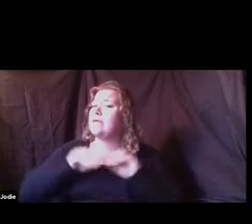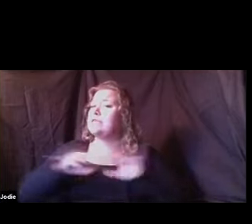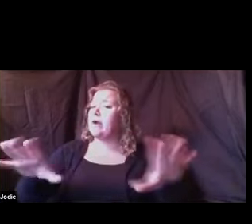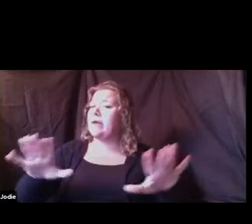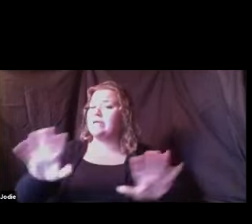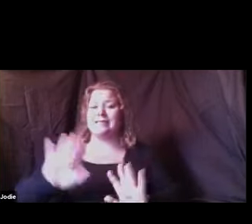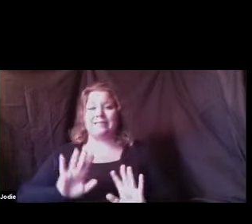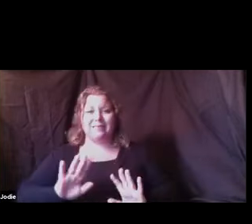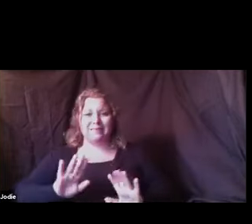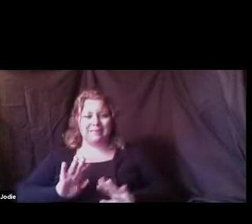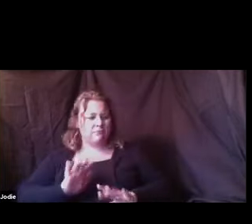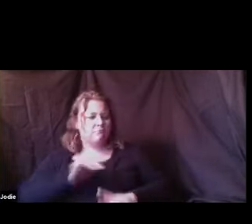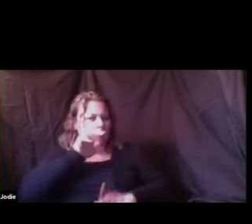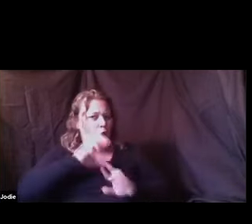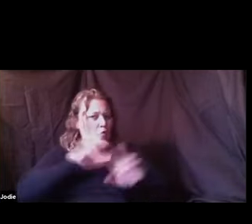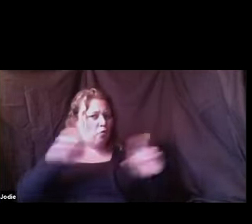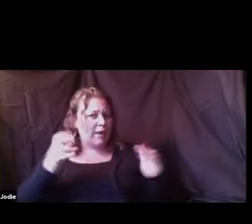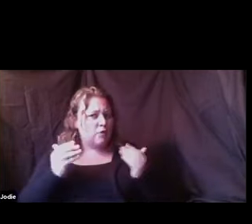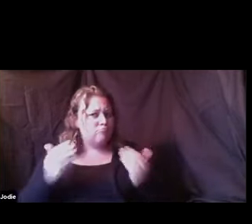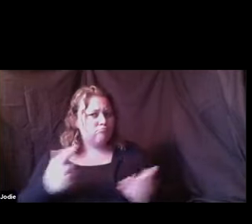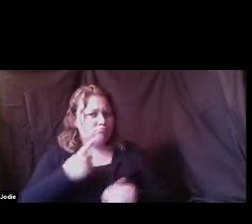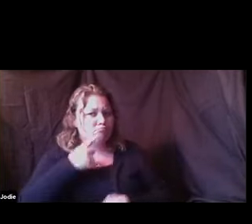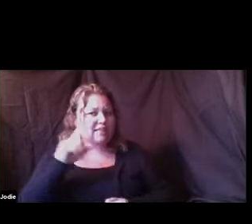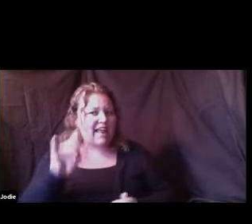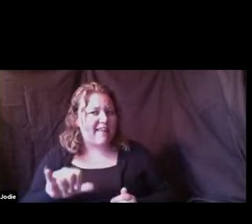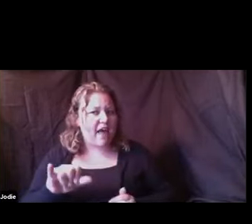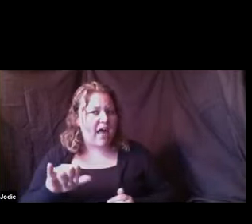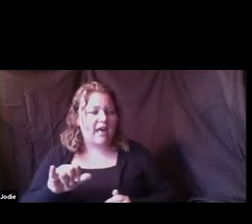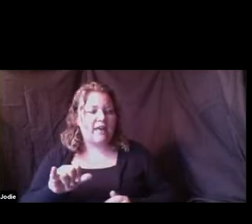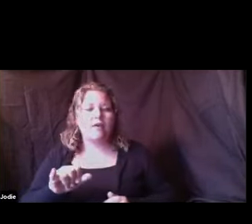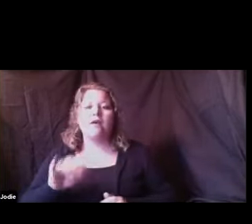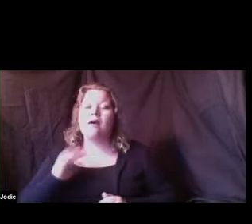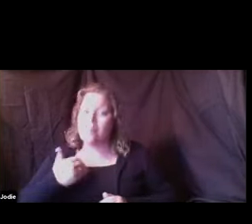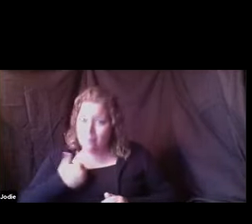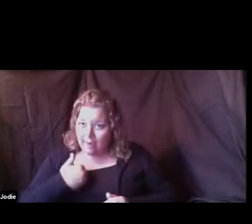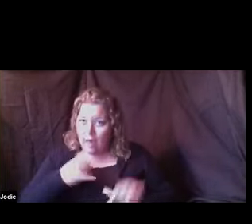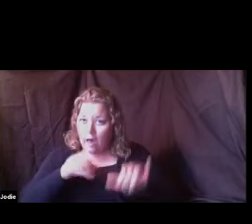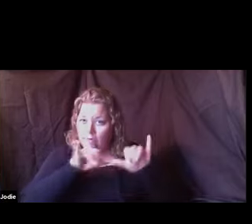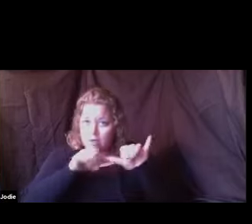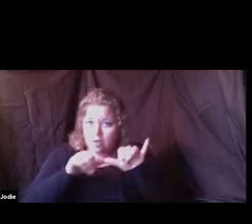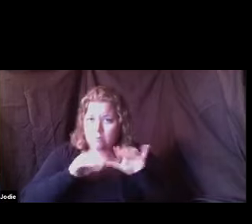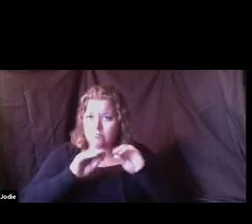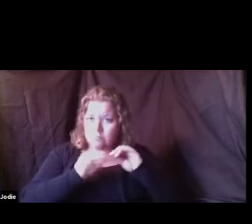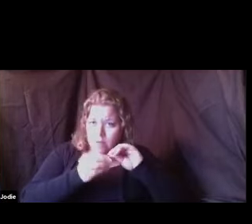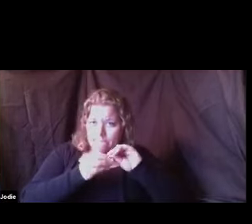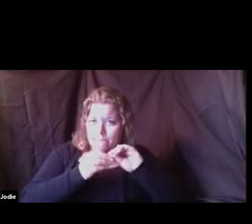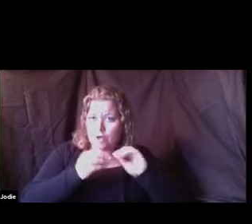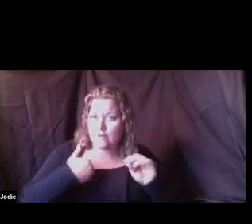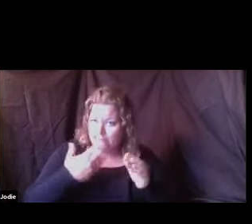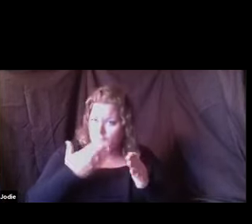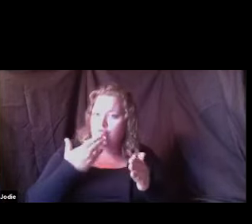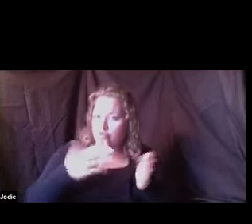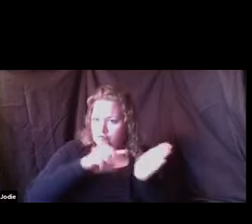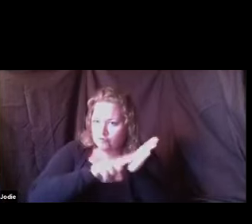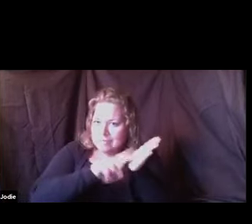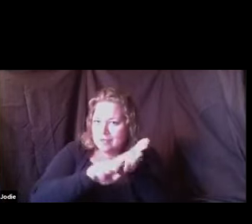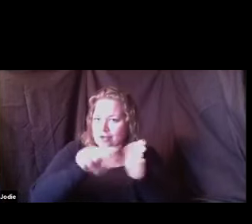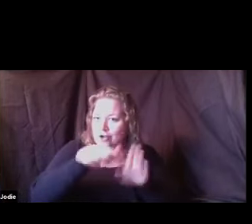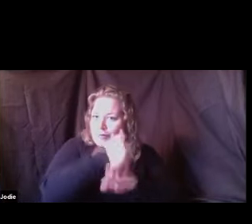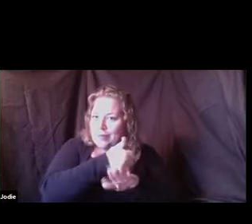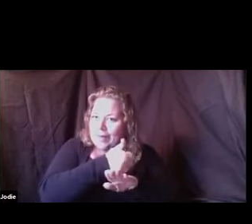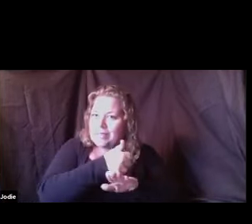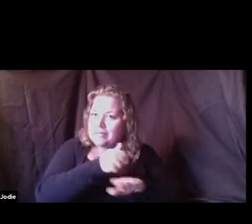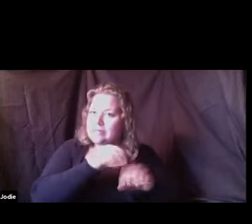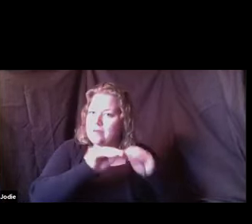think we go back to the metrics. Those metrics that we have are really solid in research. And as you heard